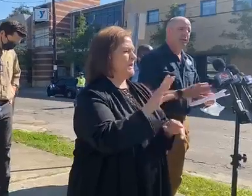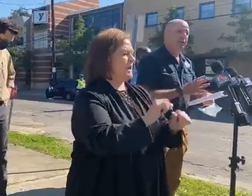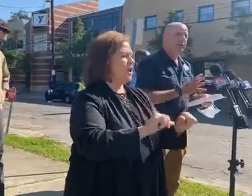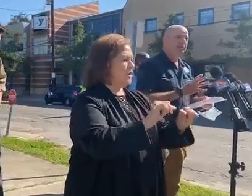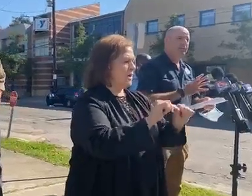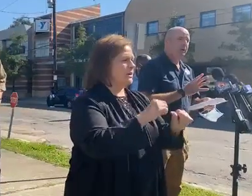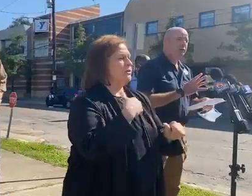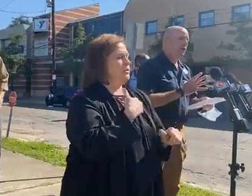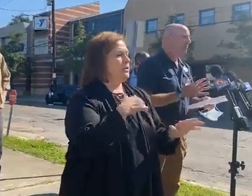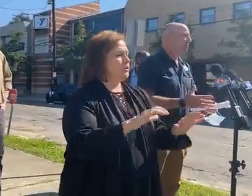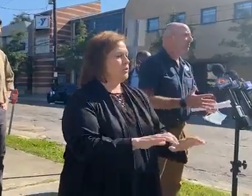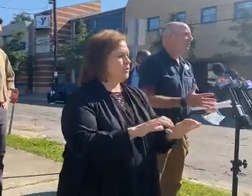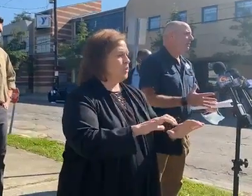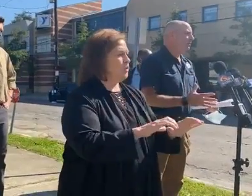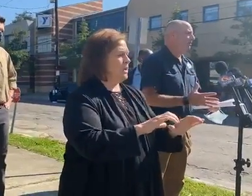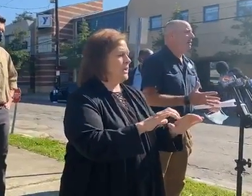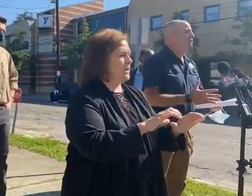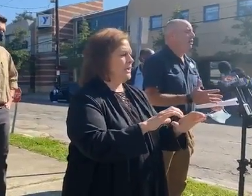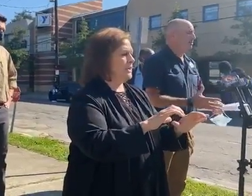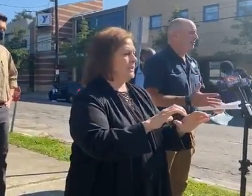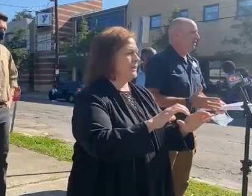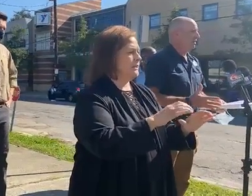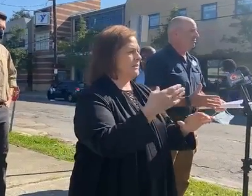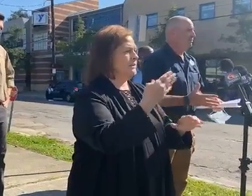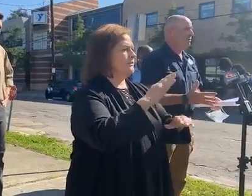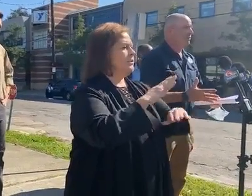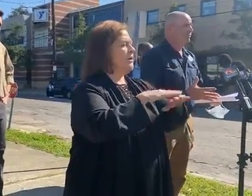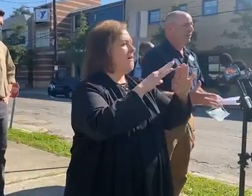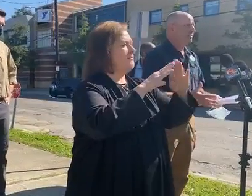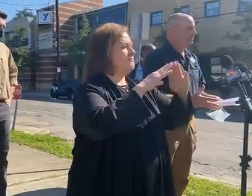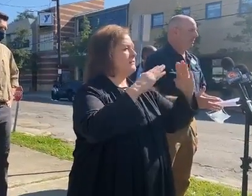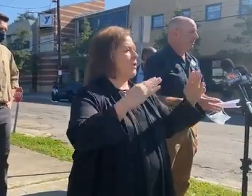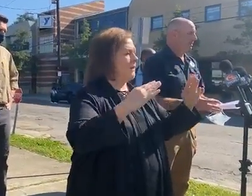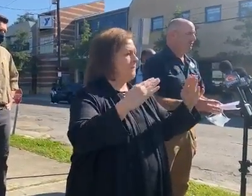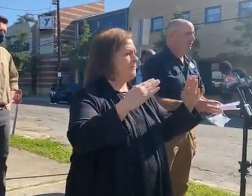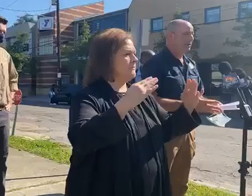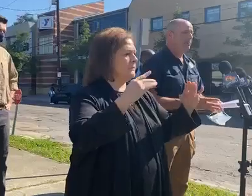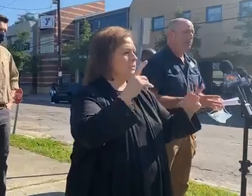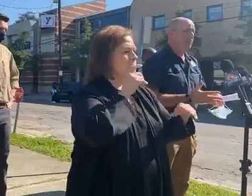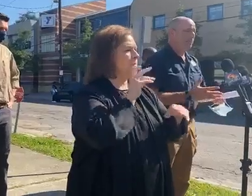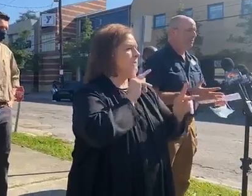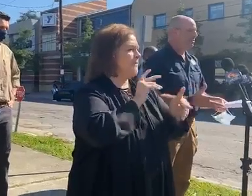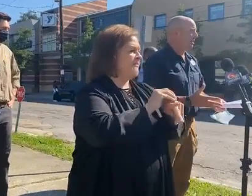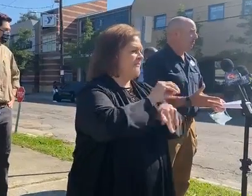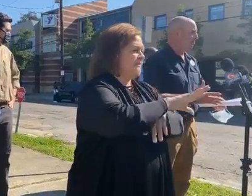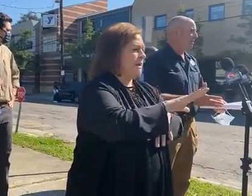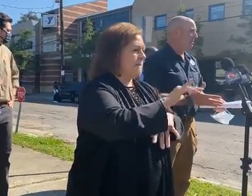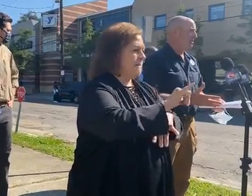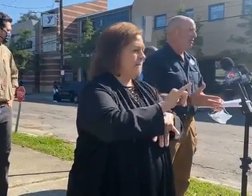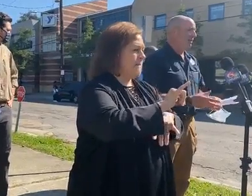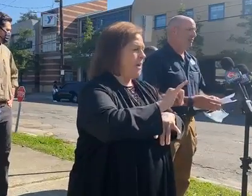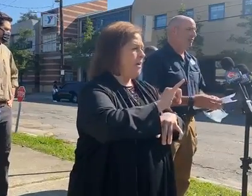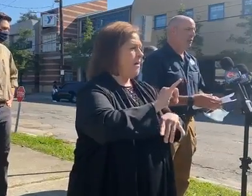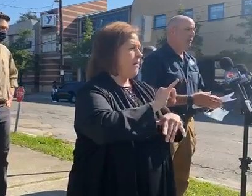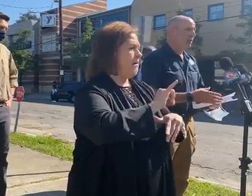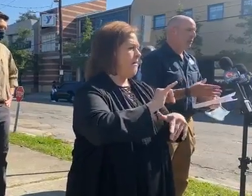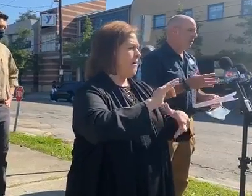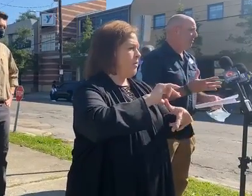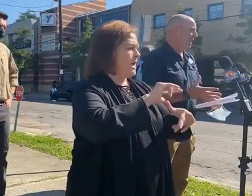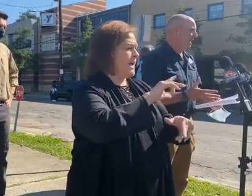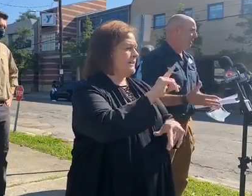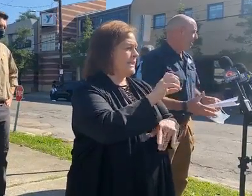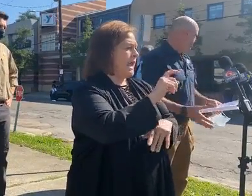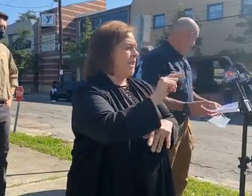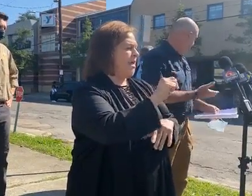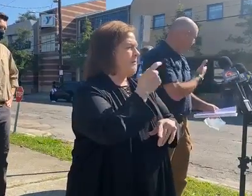we're doing we're giving out tarps today to those affected by Hurricane Zeta and potentially have roof damage. And so